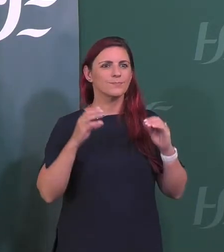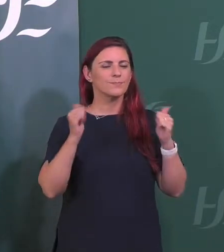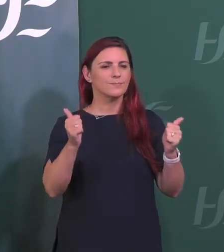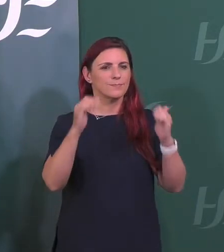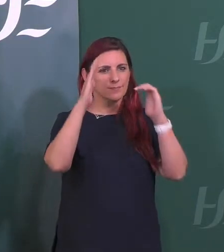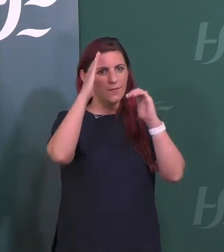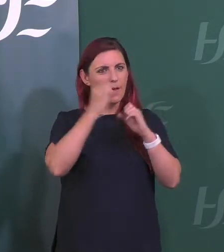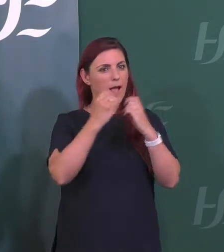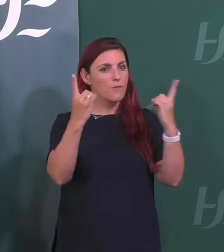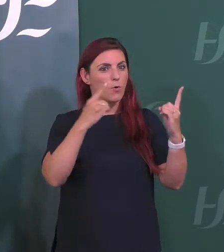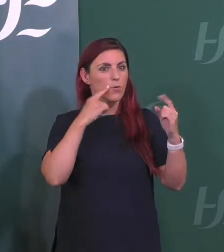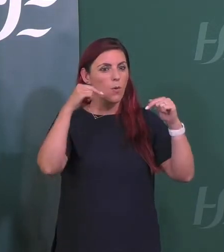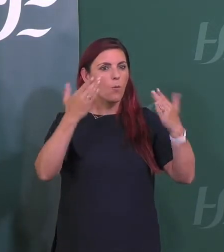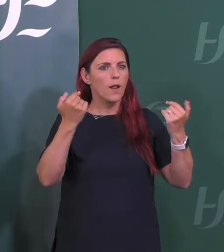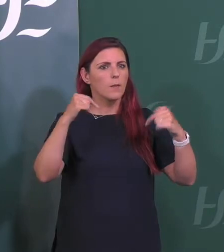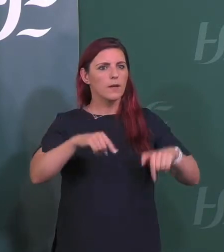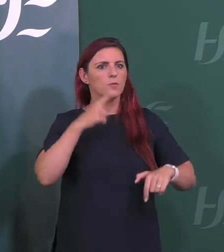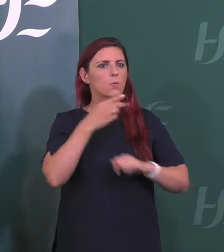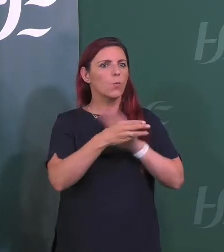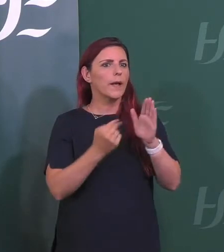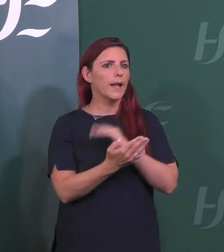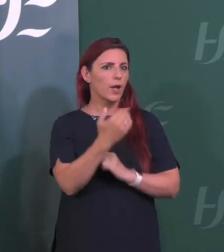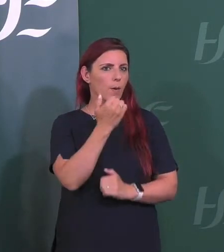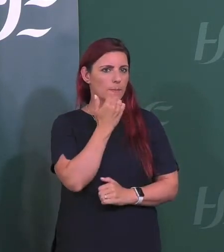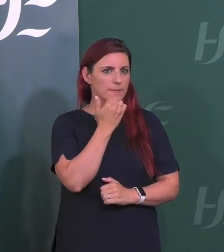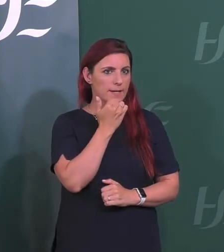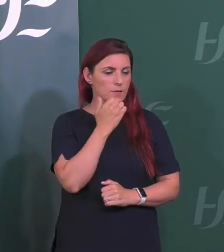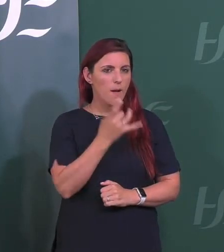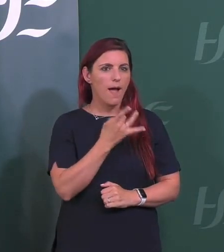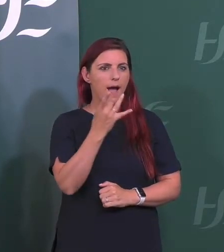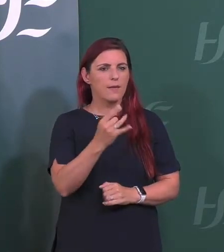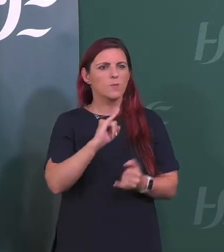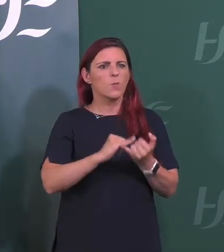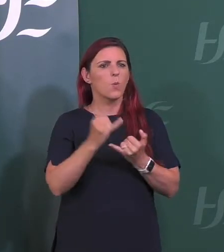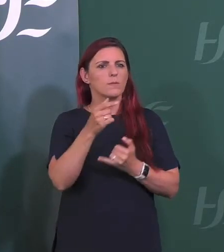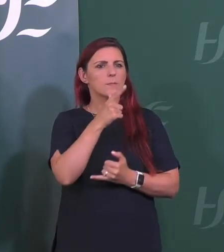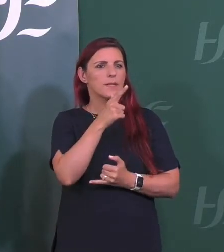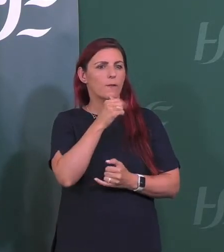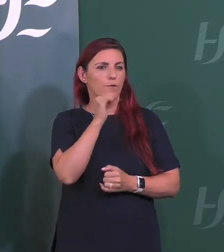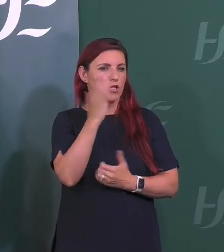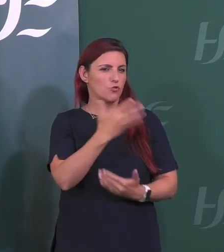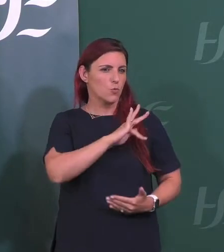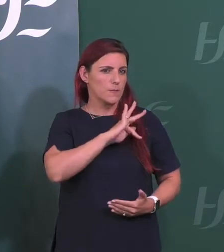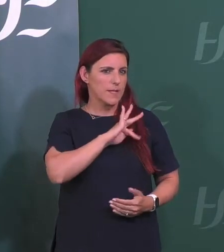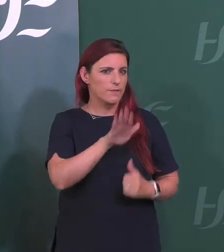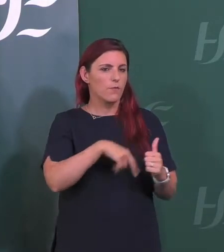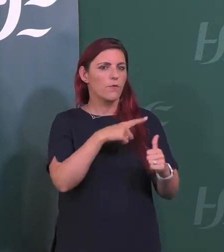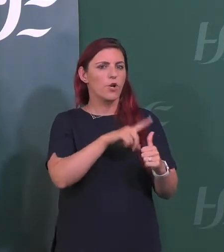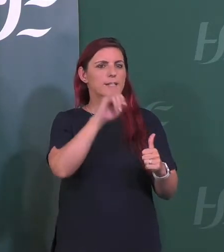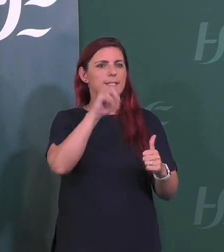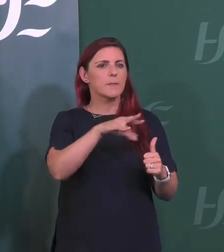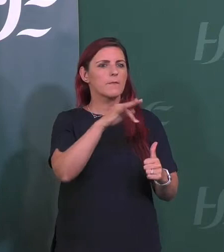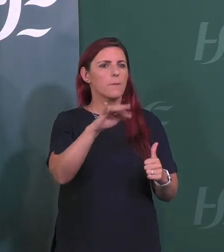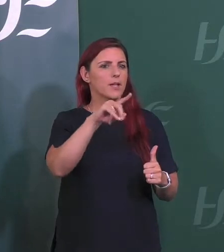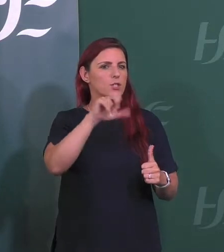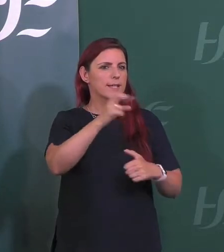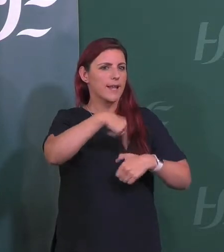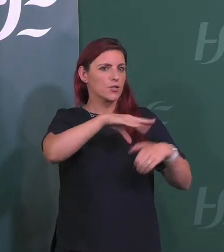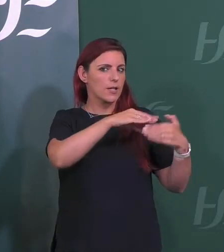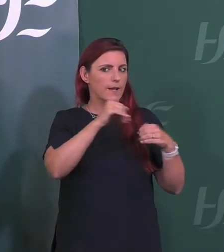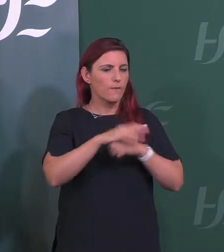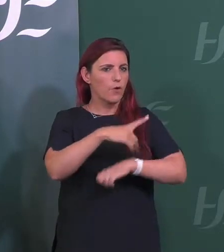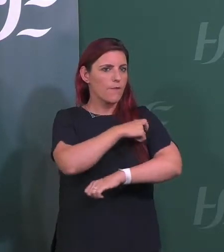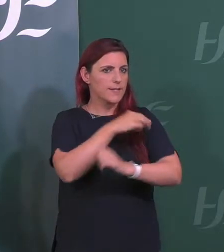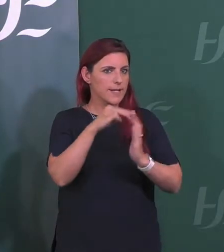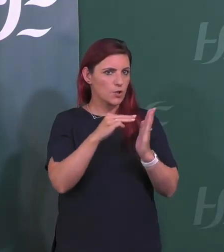Good afternoon. Welcome to the weekly press briefing. Could I ask the speakers to introduce themselves to the left? Damien McCallion, HSE National Lead for the